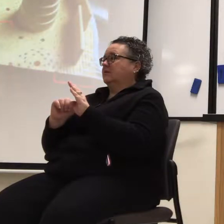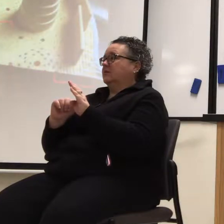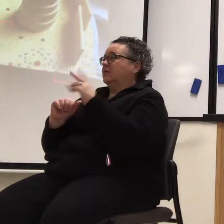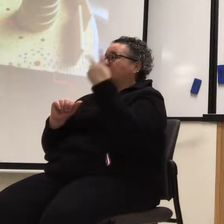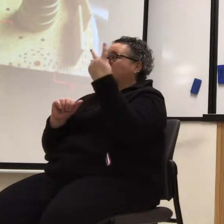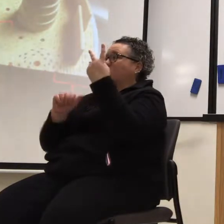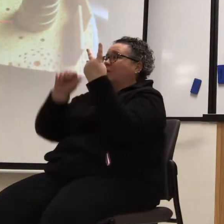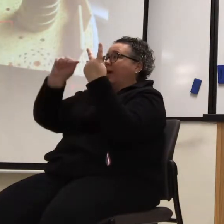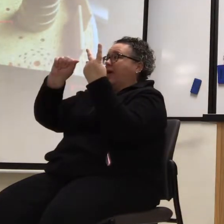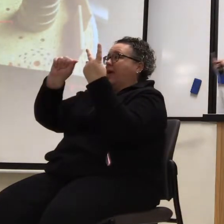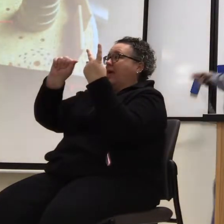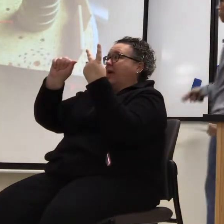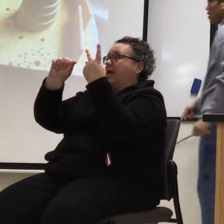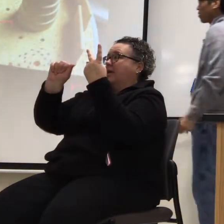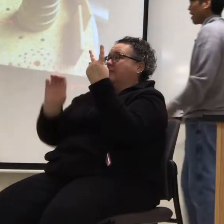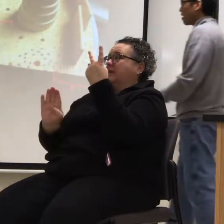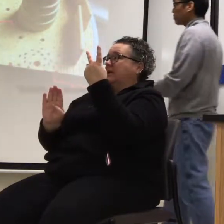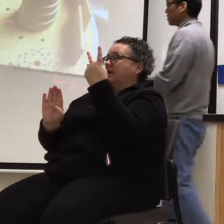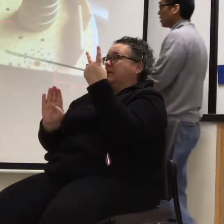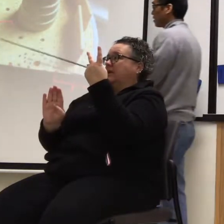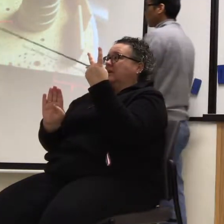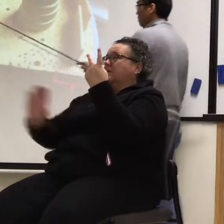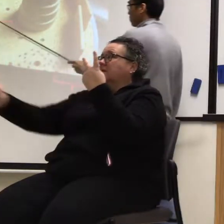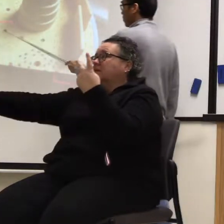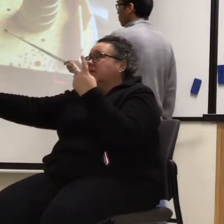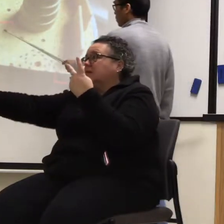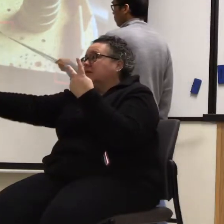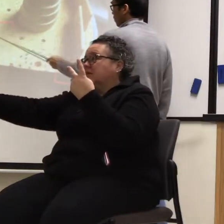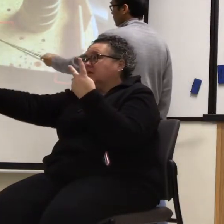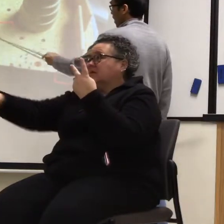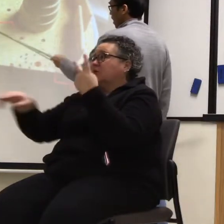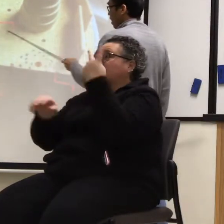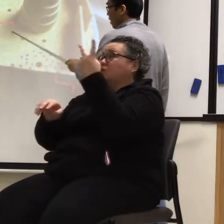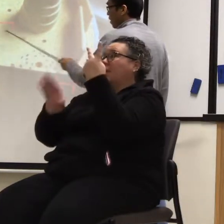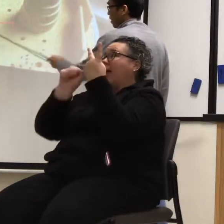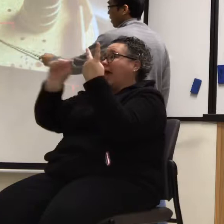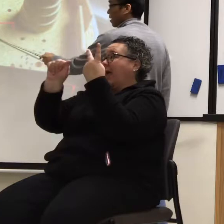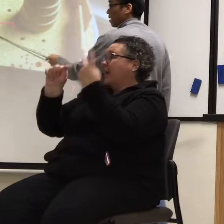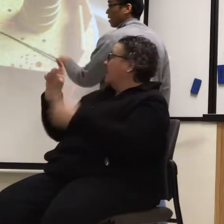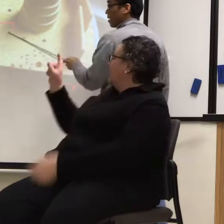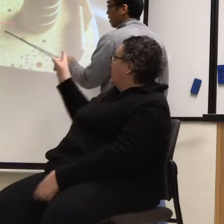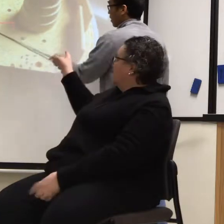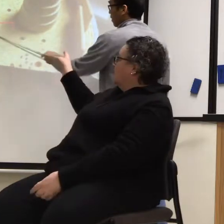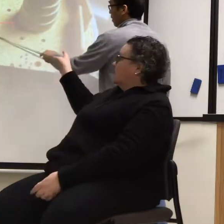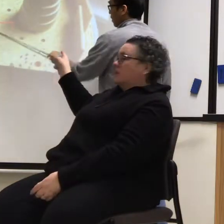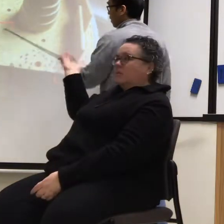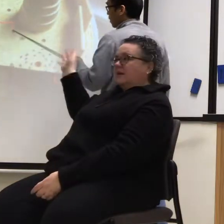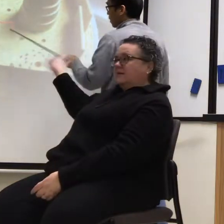For A, right on your half sheet, boom, what is that?